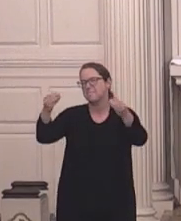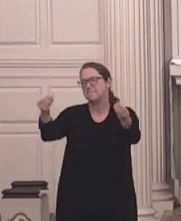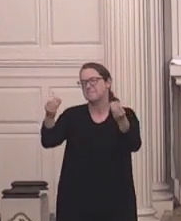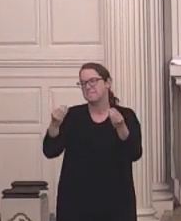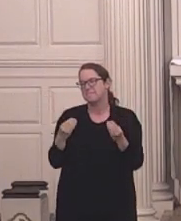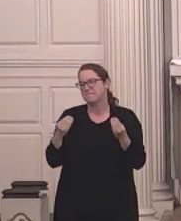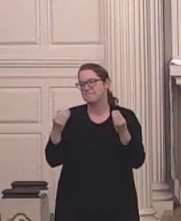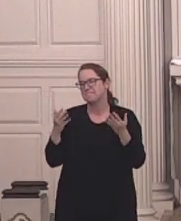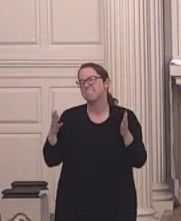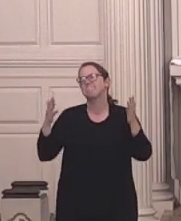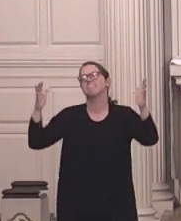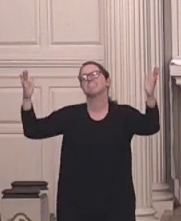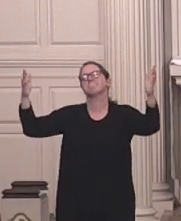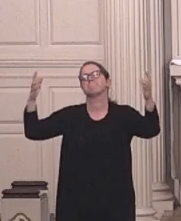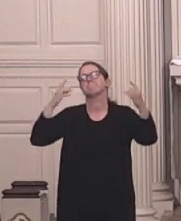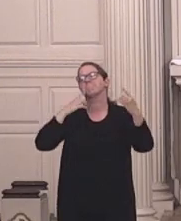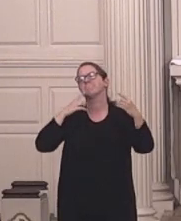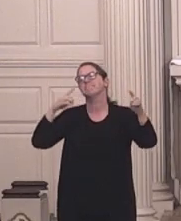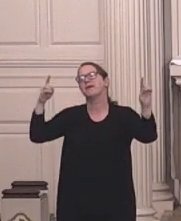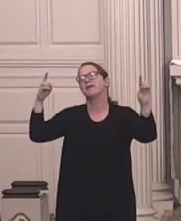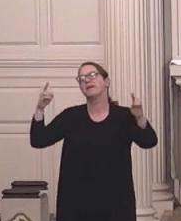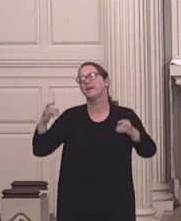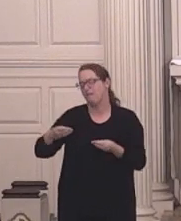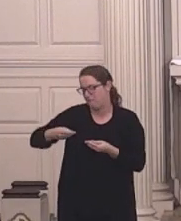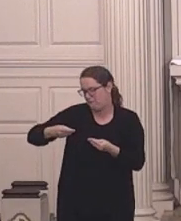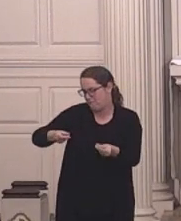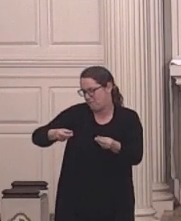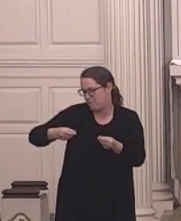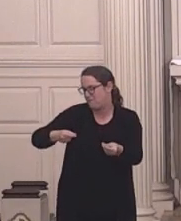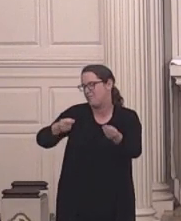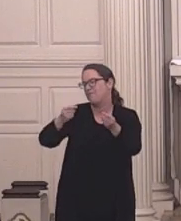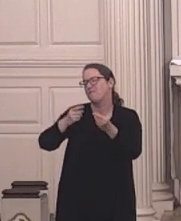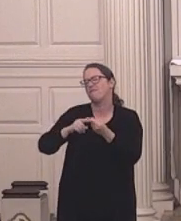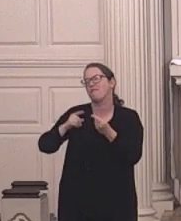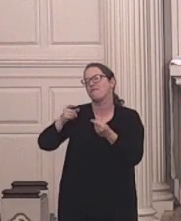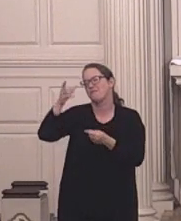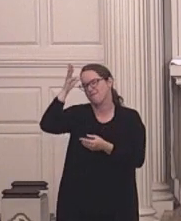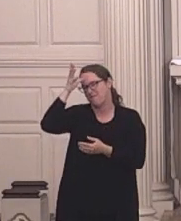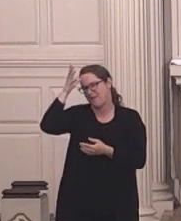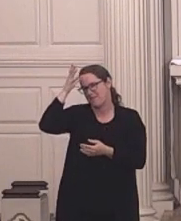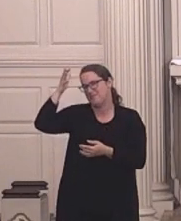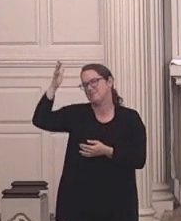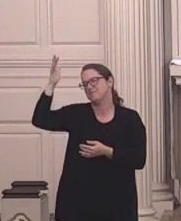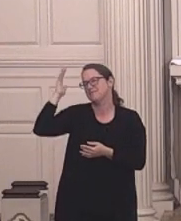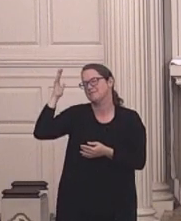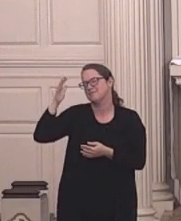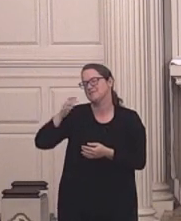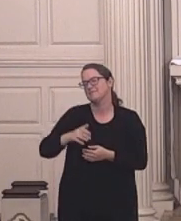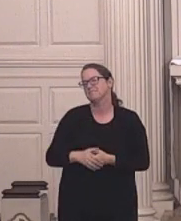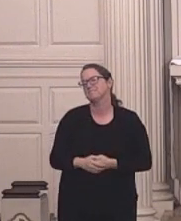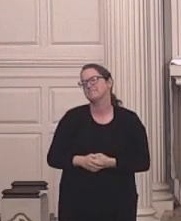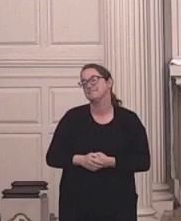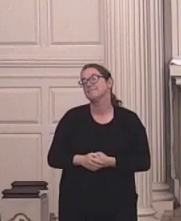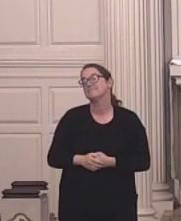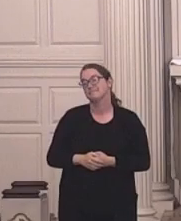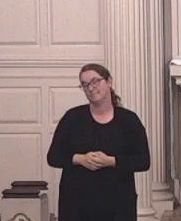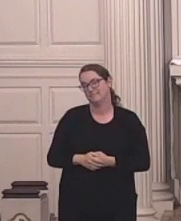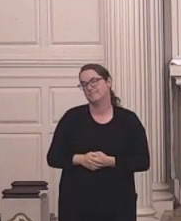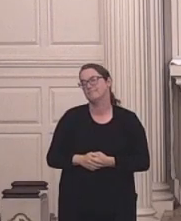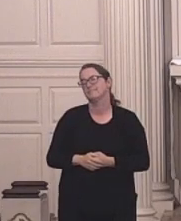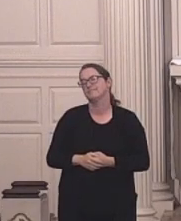spilling, manna to the Father sent. Very bread